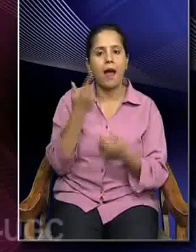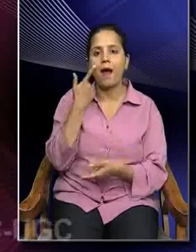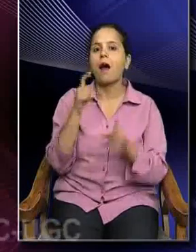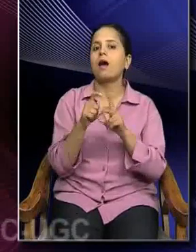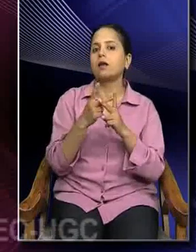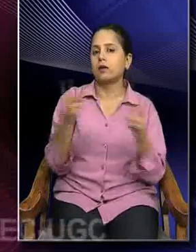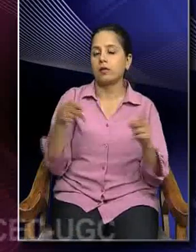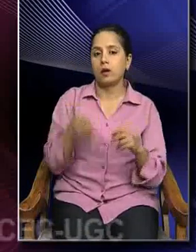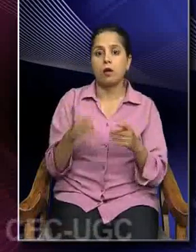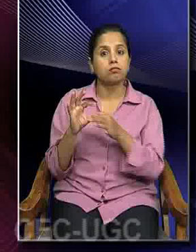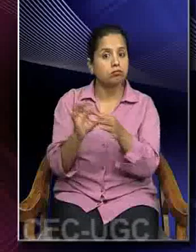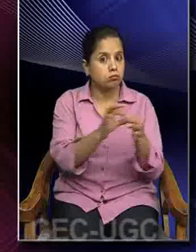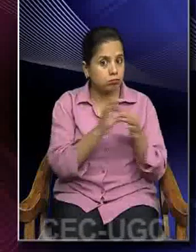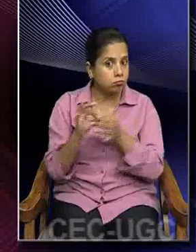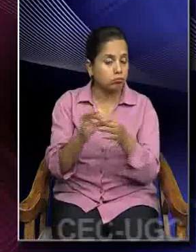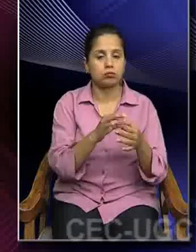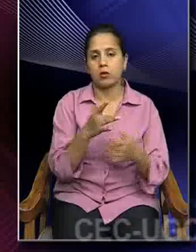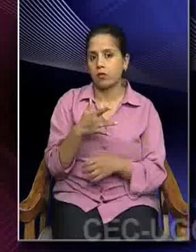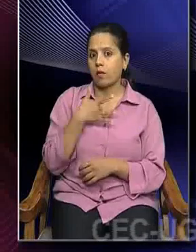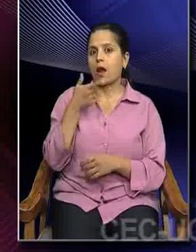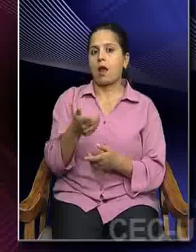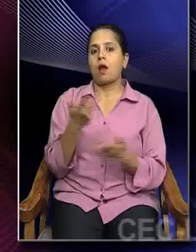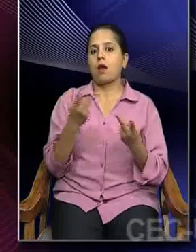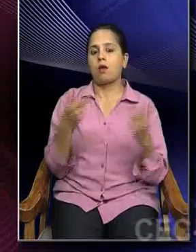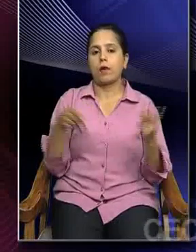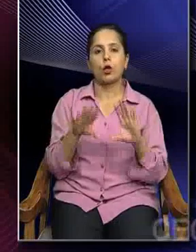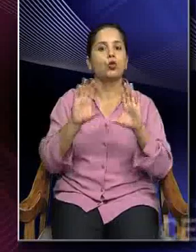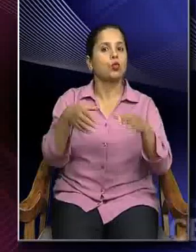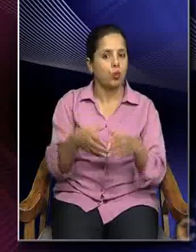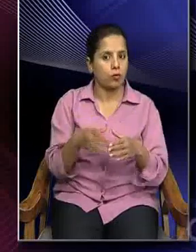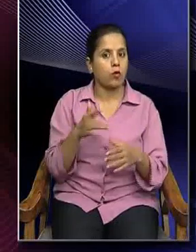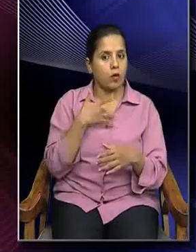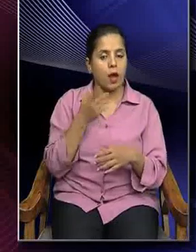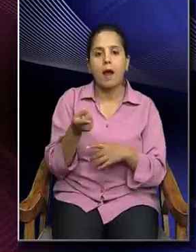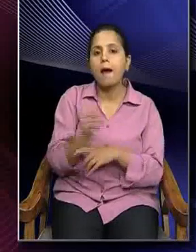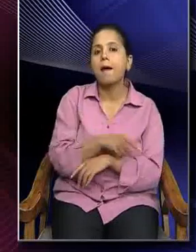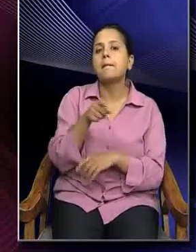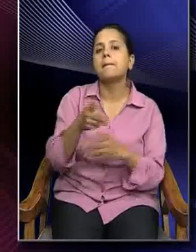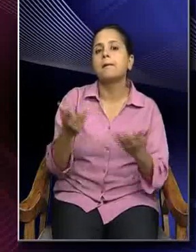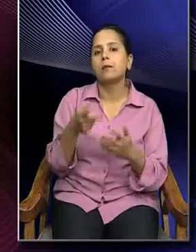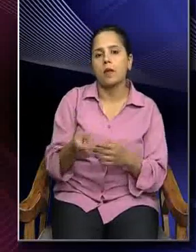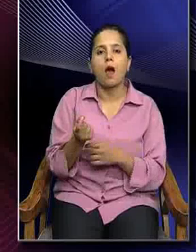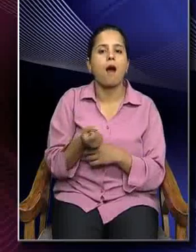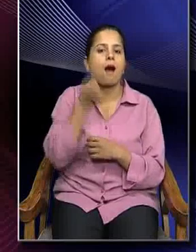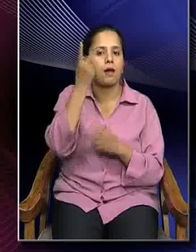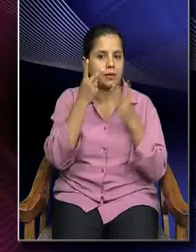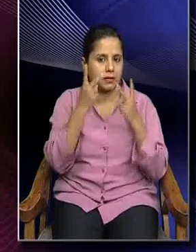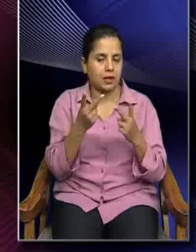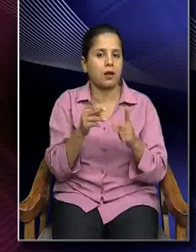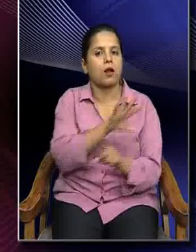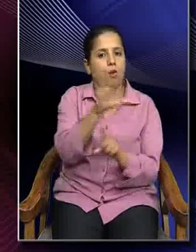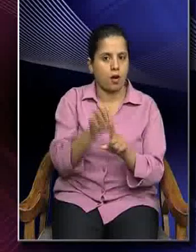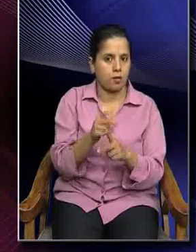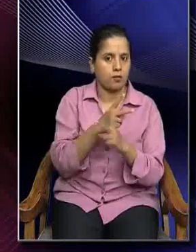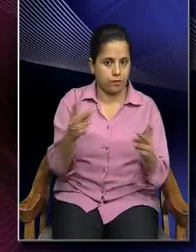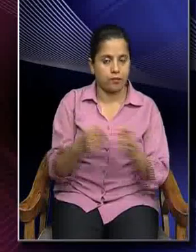So the collectivity, the sense of belonging to a group comes from the understanding of culture.